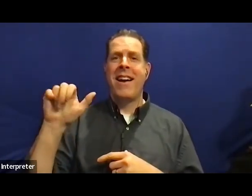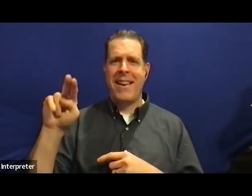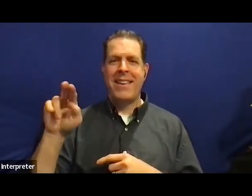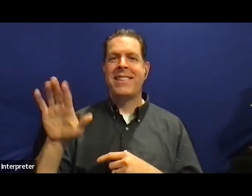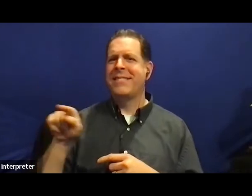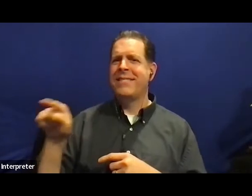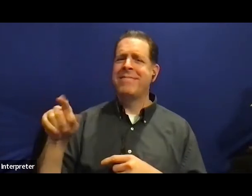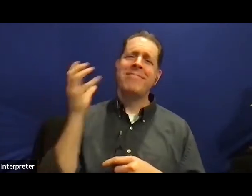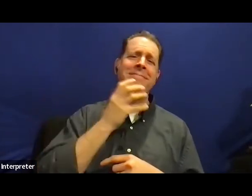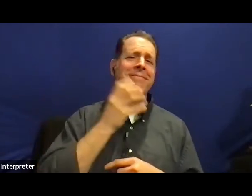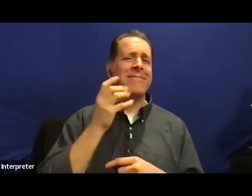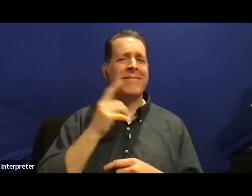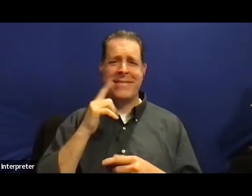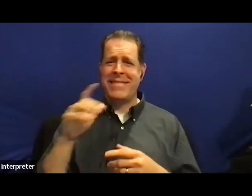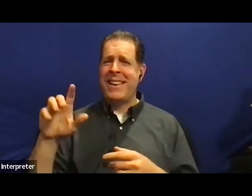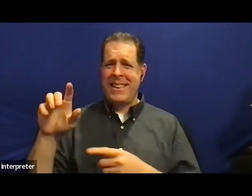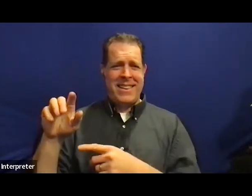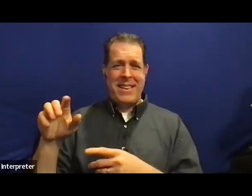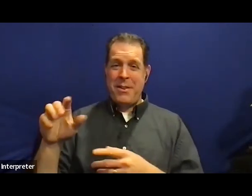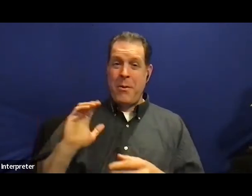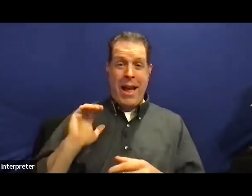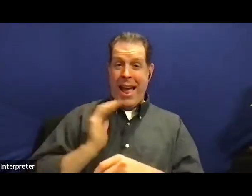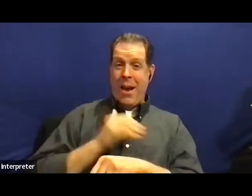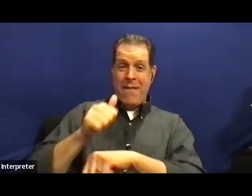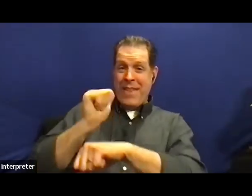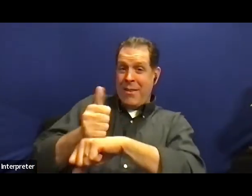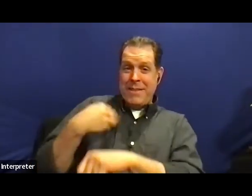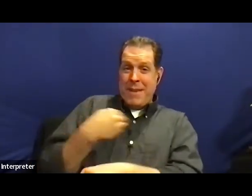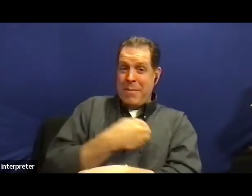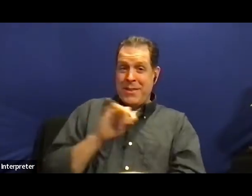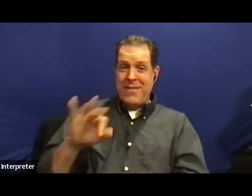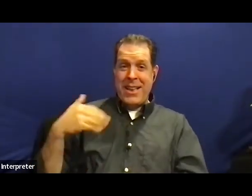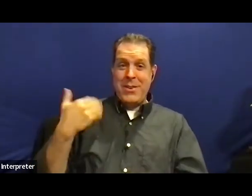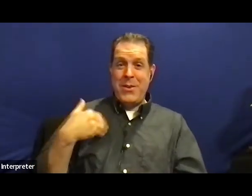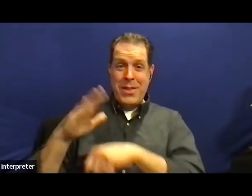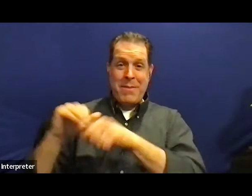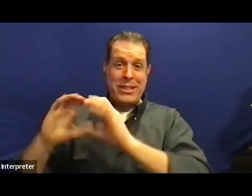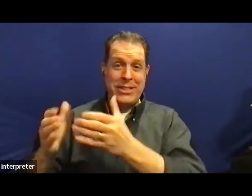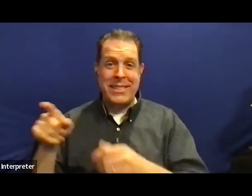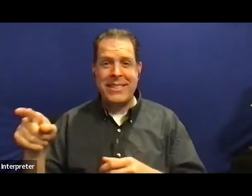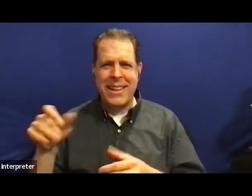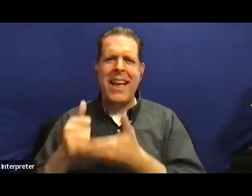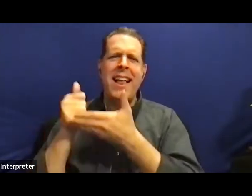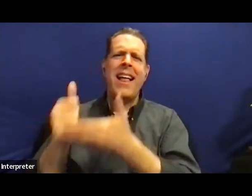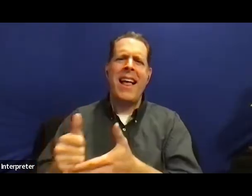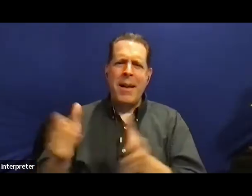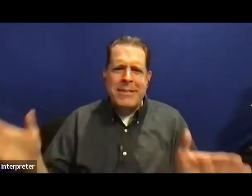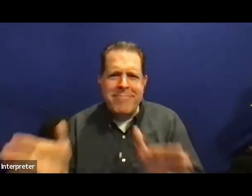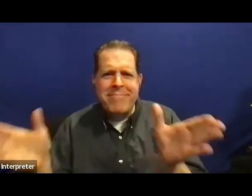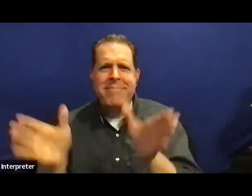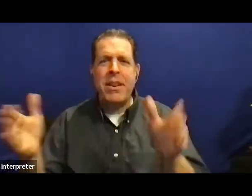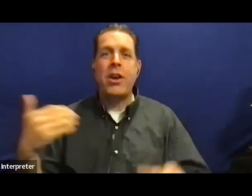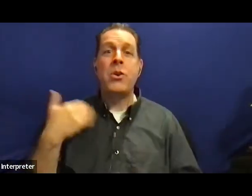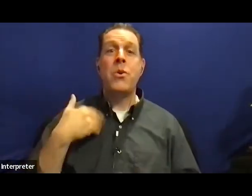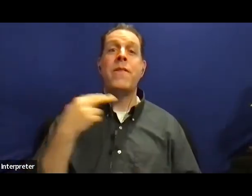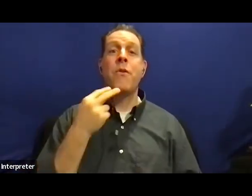Youth Commission of Tacoma, one of our founding members. The commission amplifies youth voices and connects with